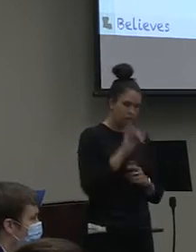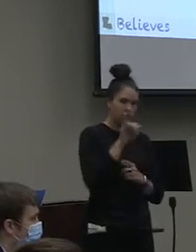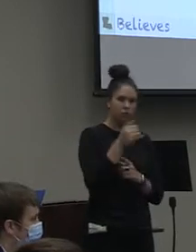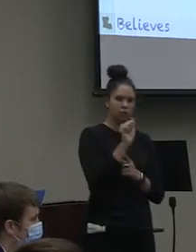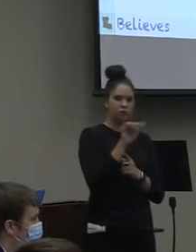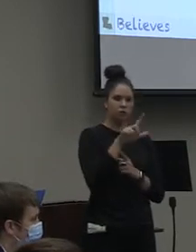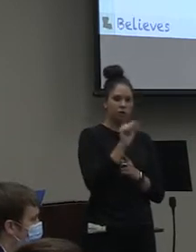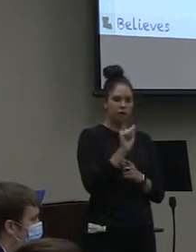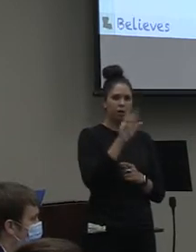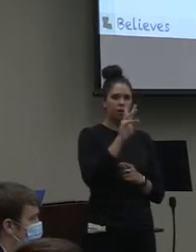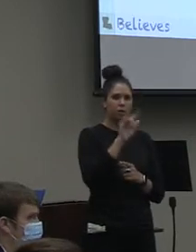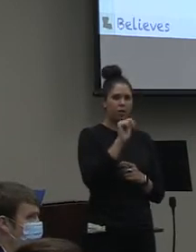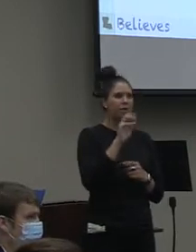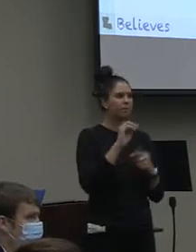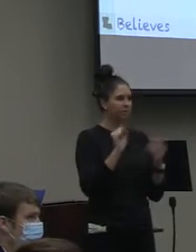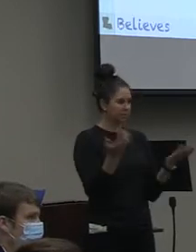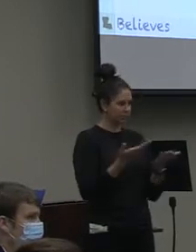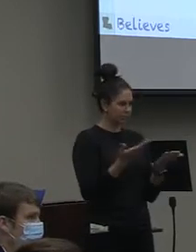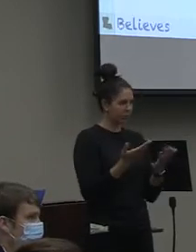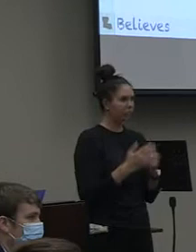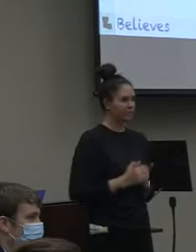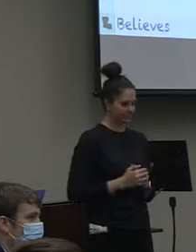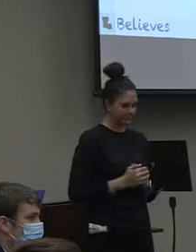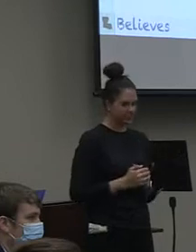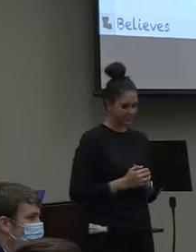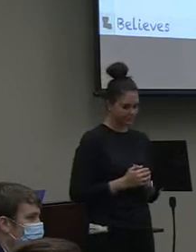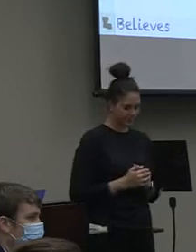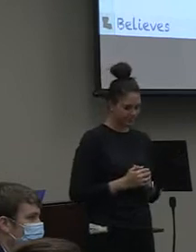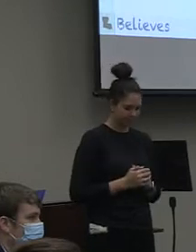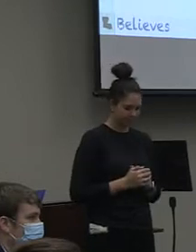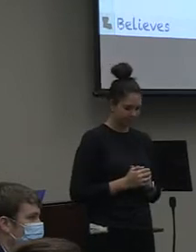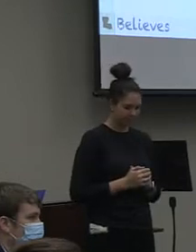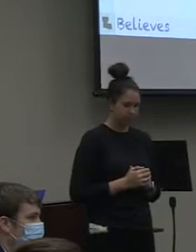And Jayla Williams. Here.